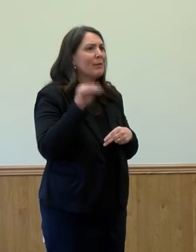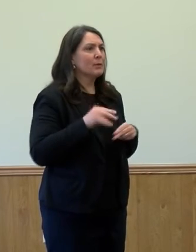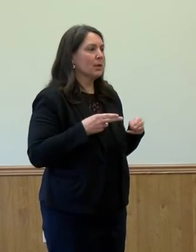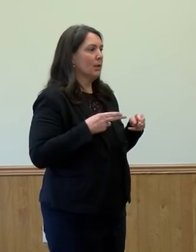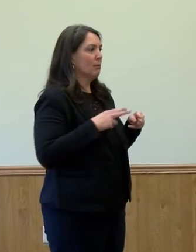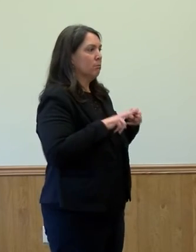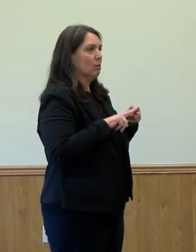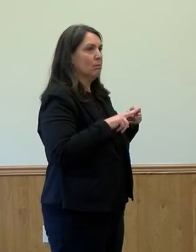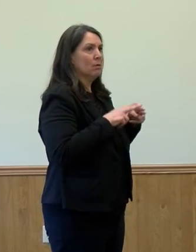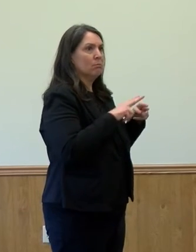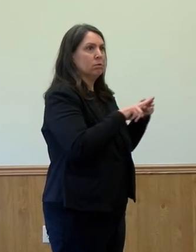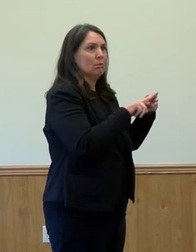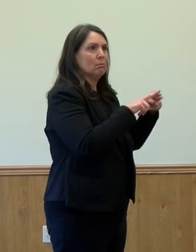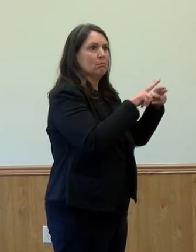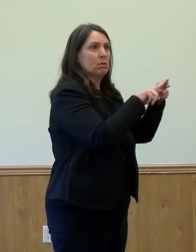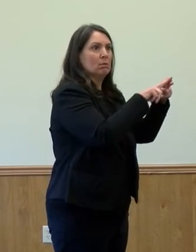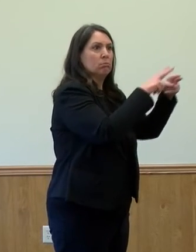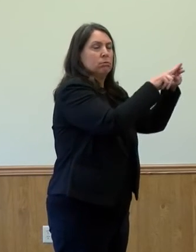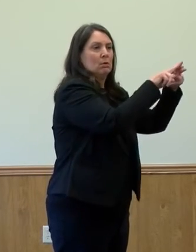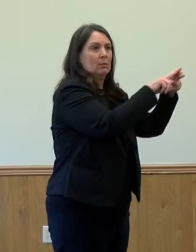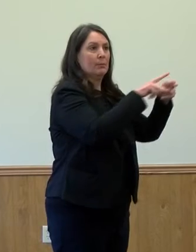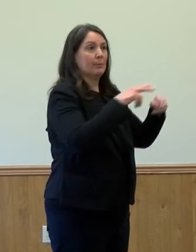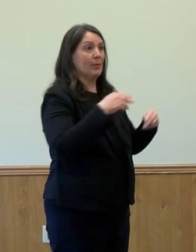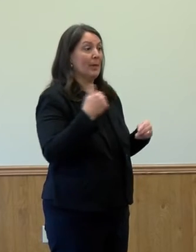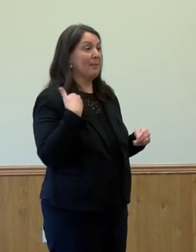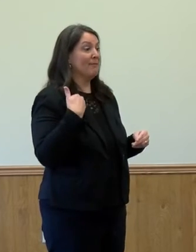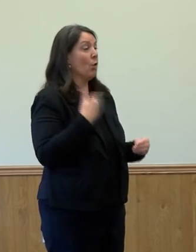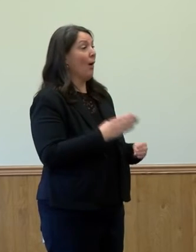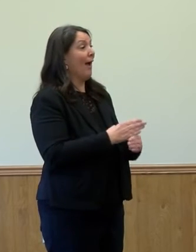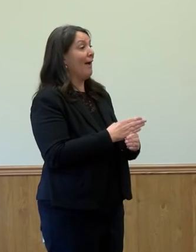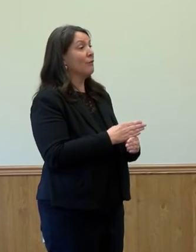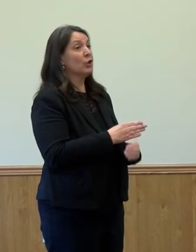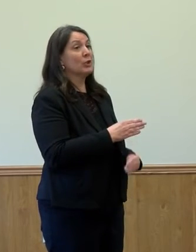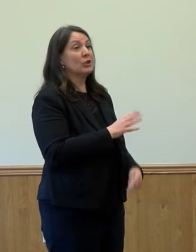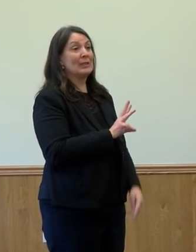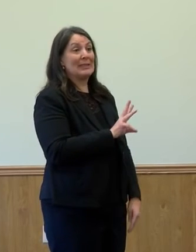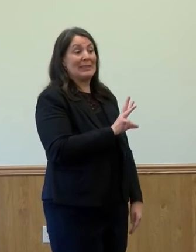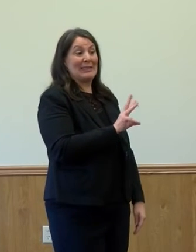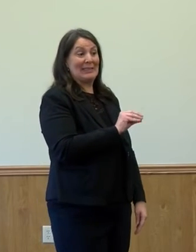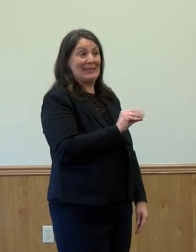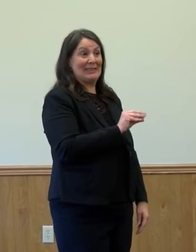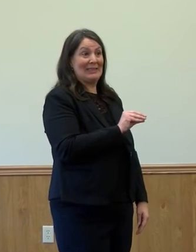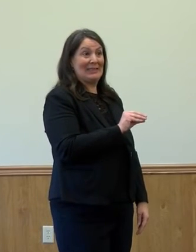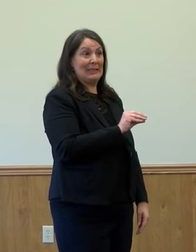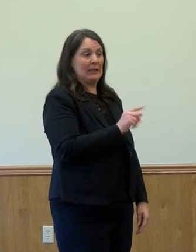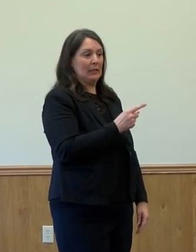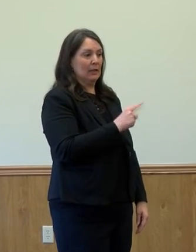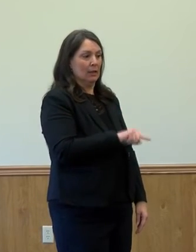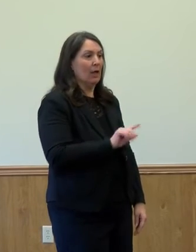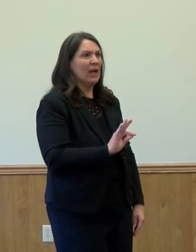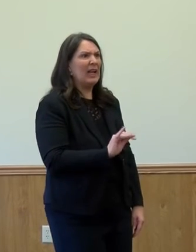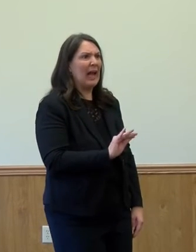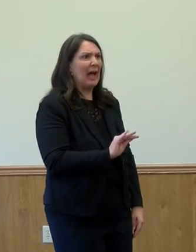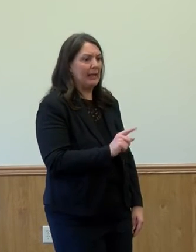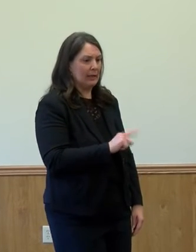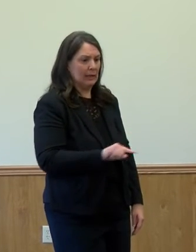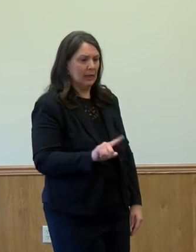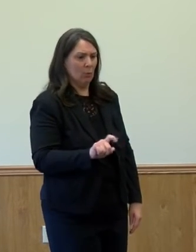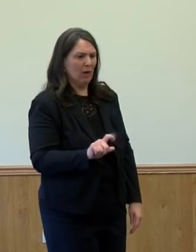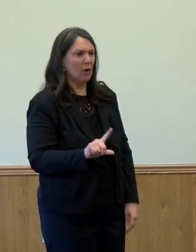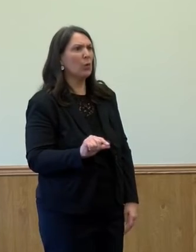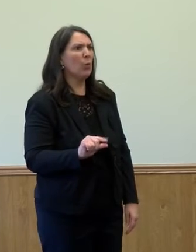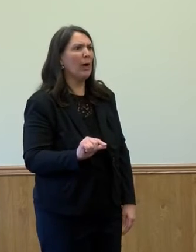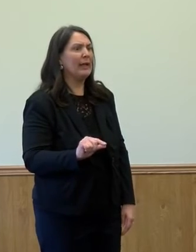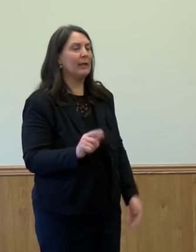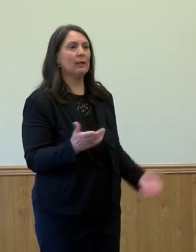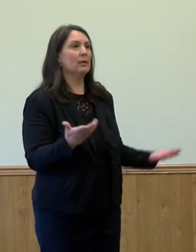of cases in our community. So we went from averaging 60 to the next week, we're at 90, 120, and we're